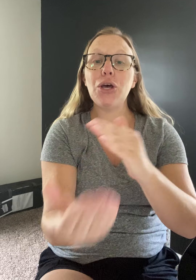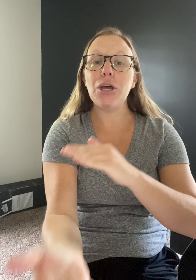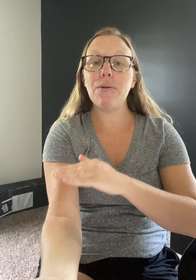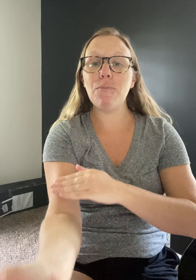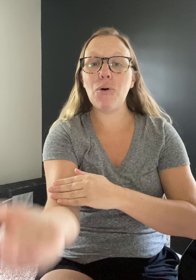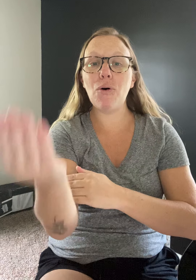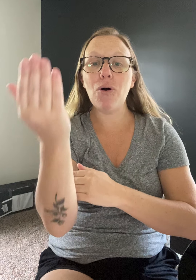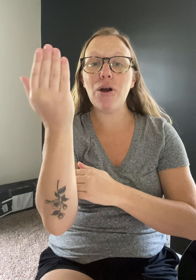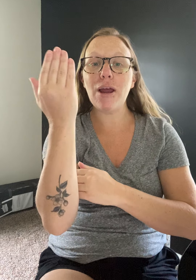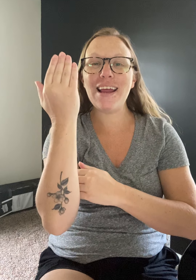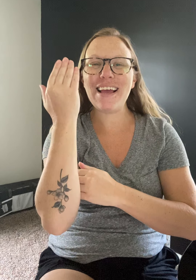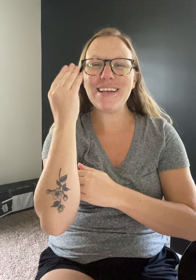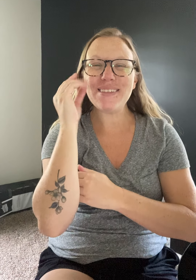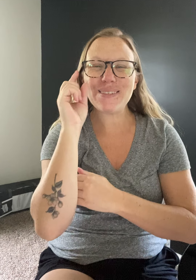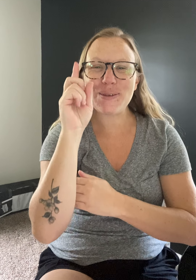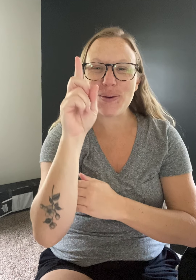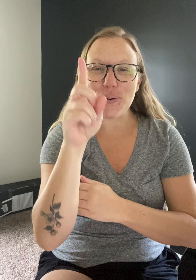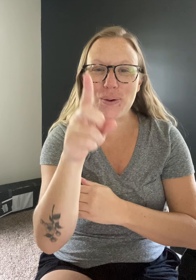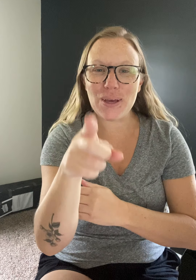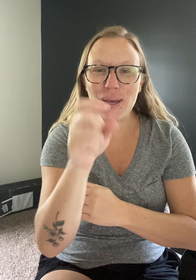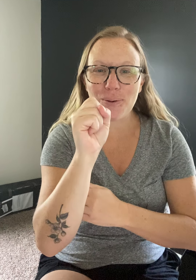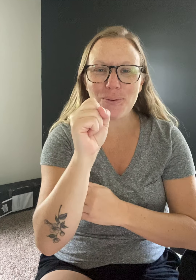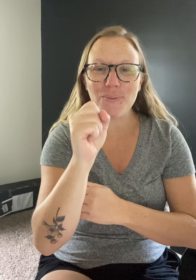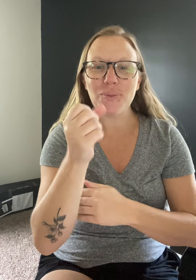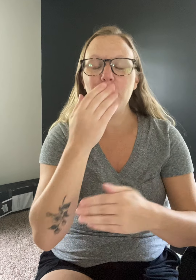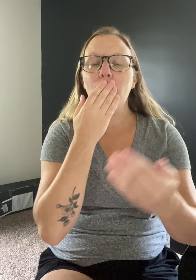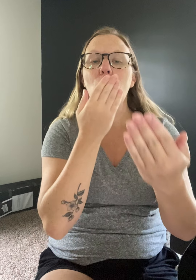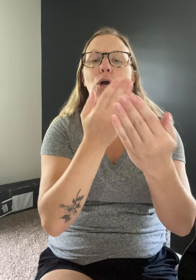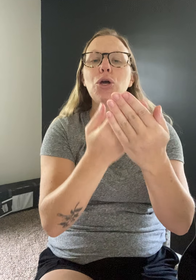good morning to you.